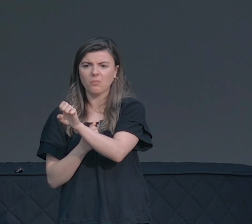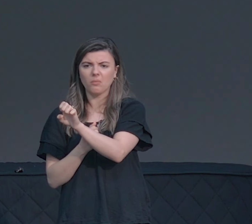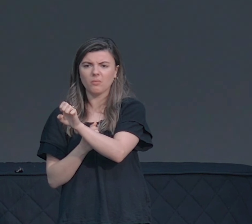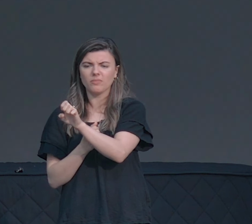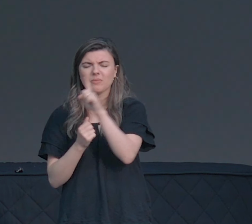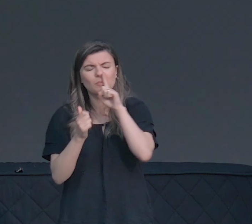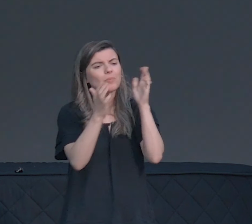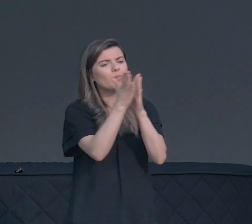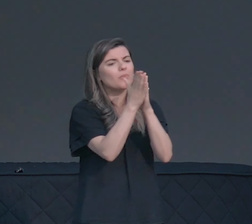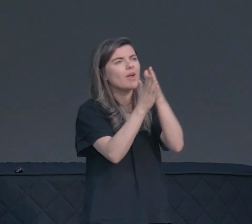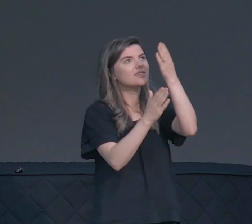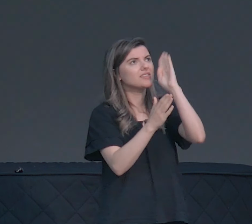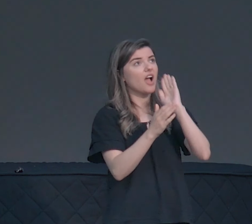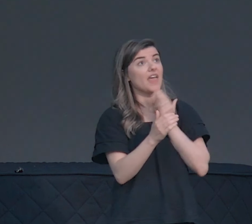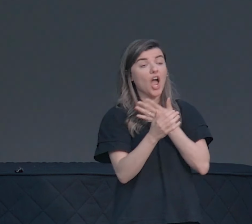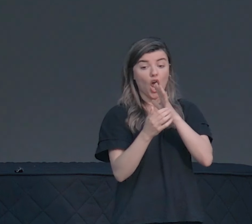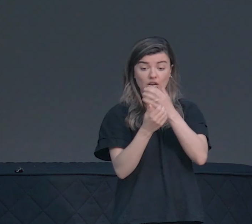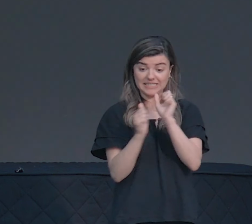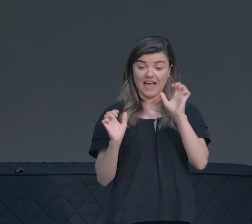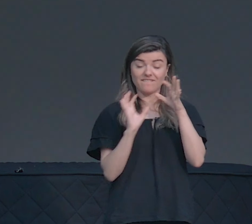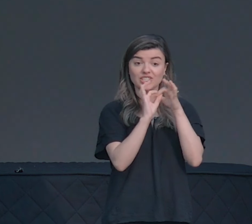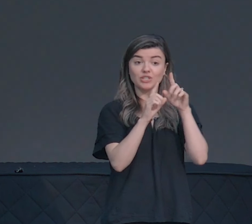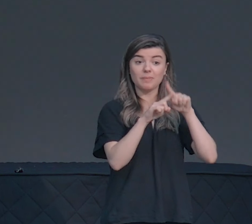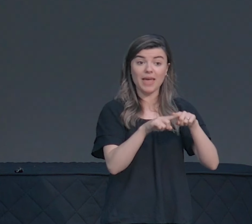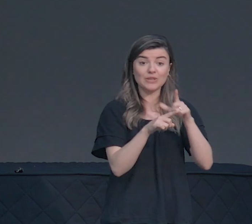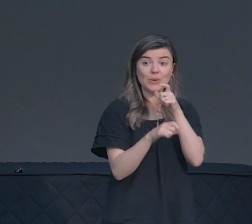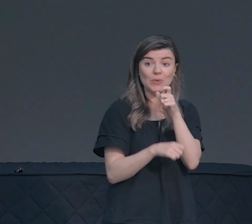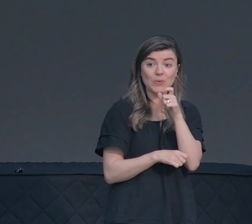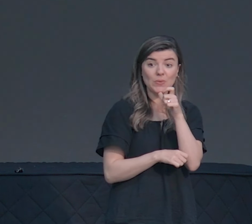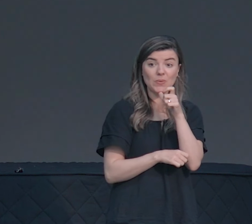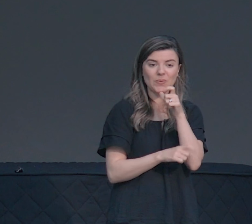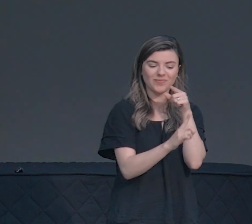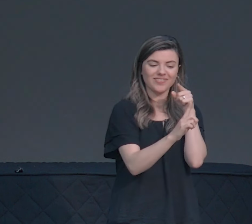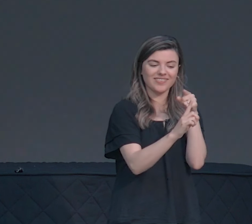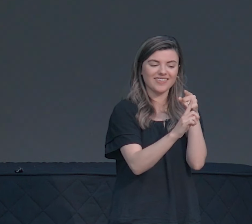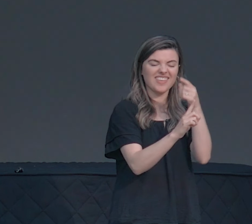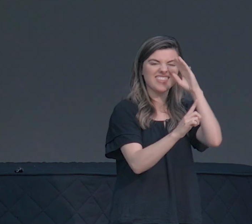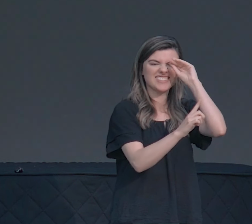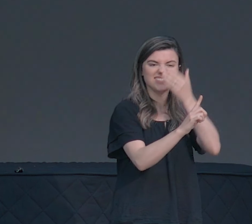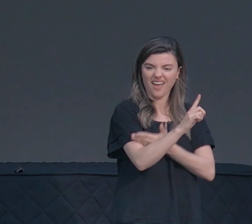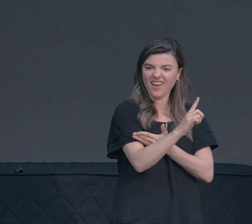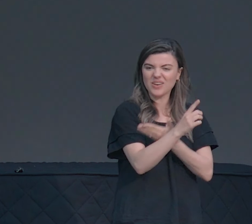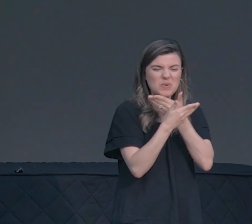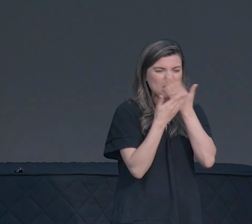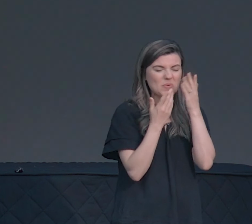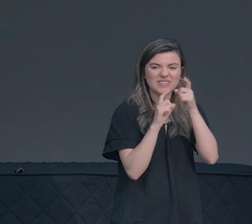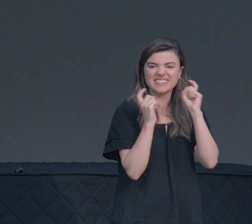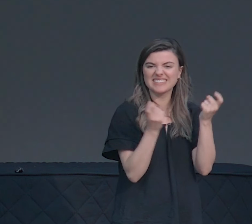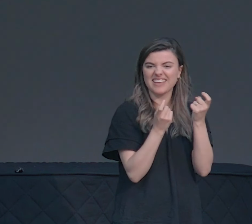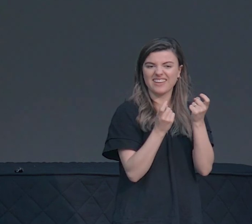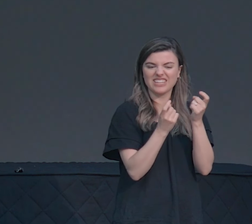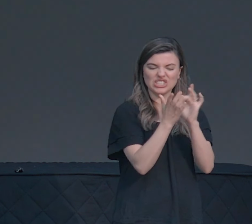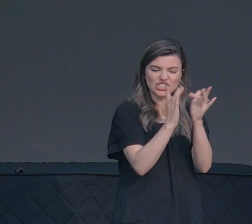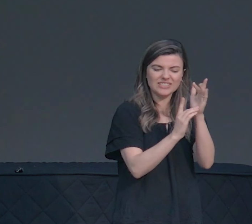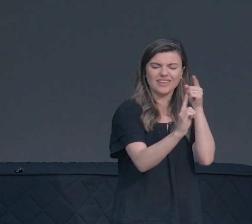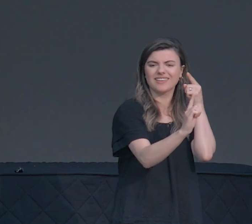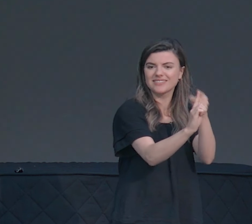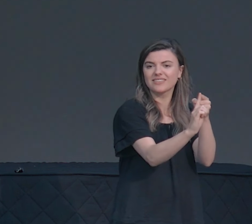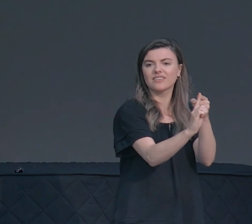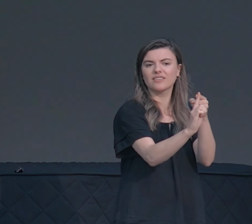Praise God that our salvation depends on the sinless Son, Jesus.